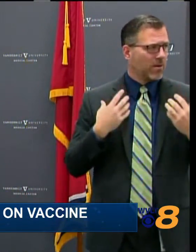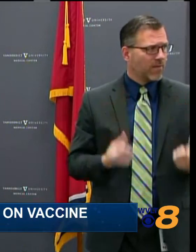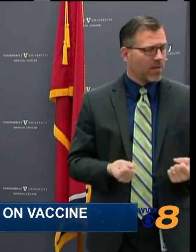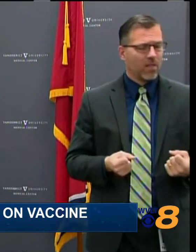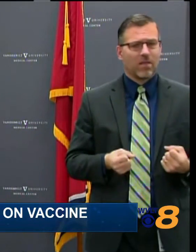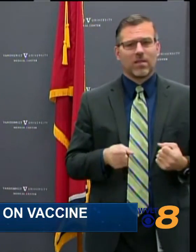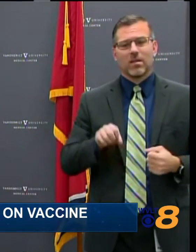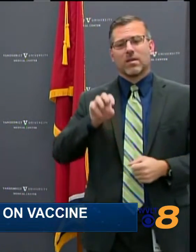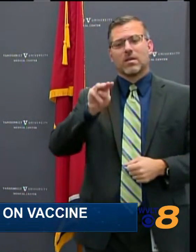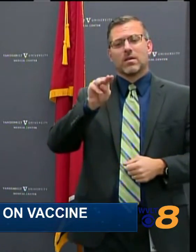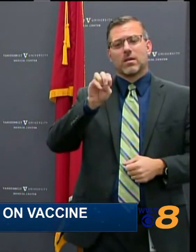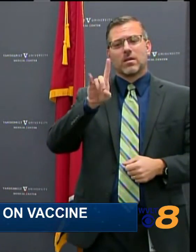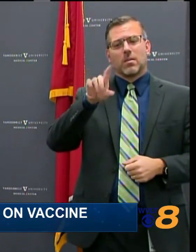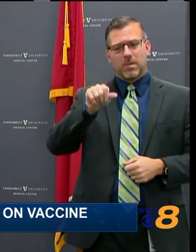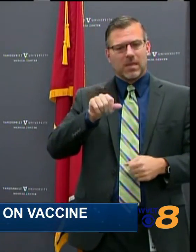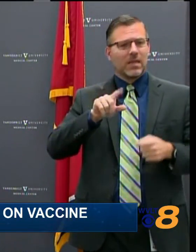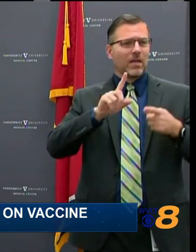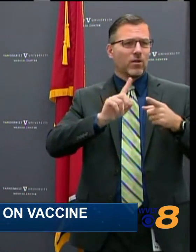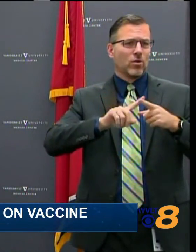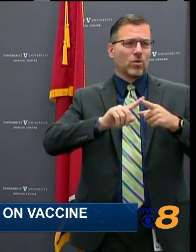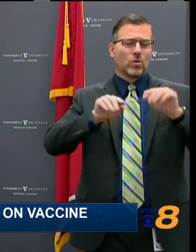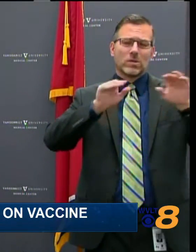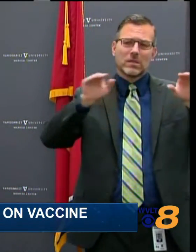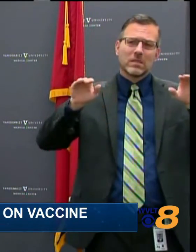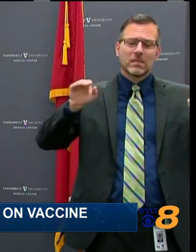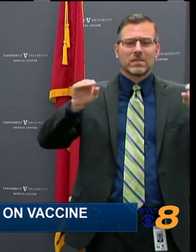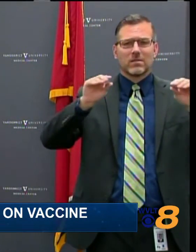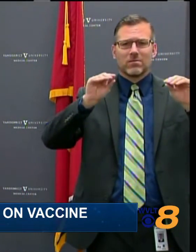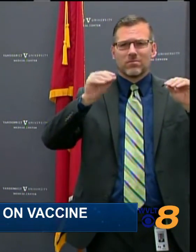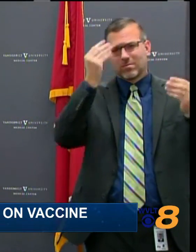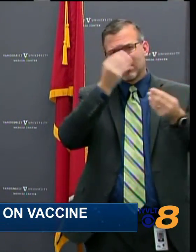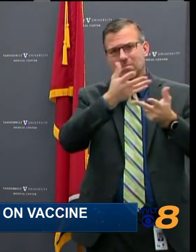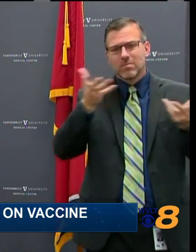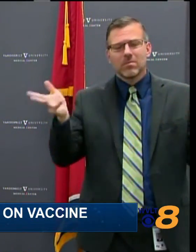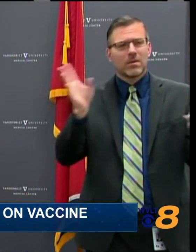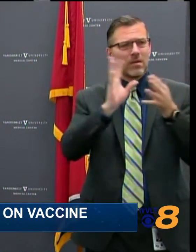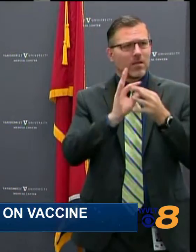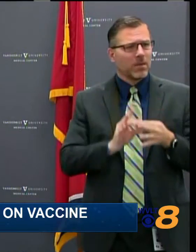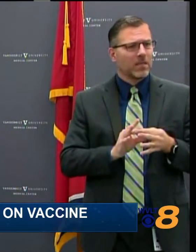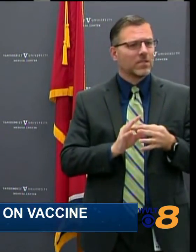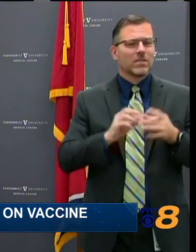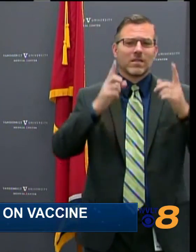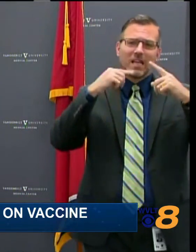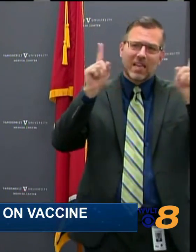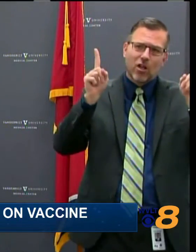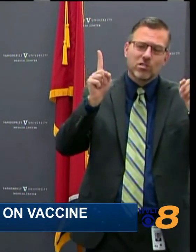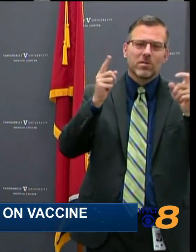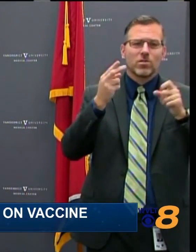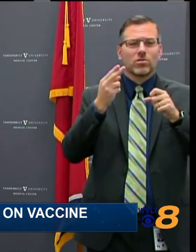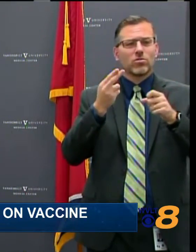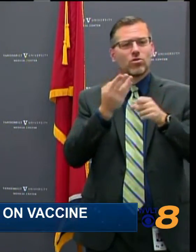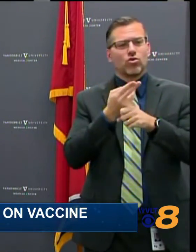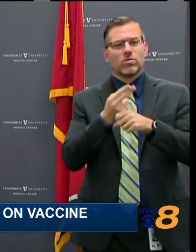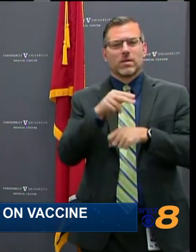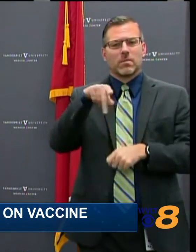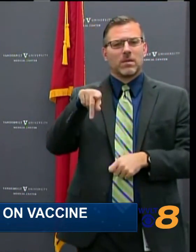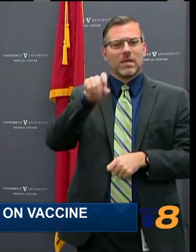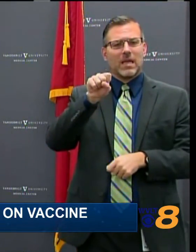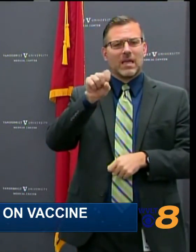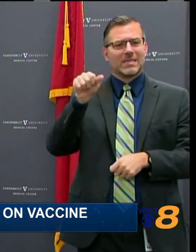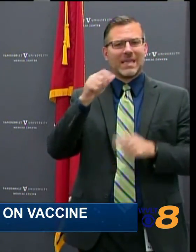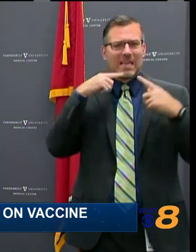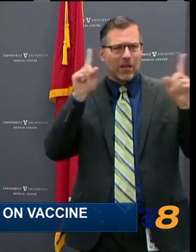the media to get messaging out. It's utilizing announcements through PSAs and otherwise what's important